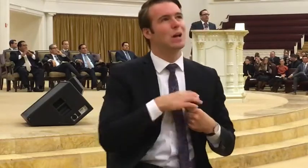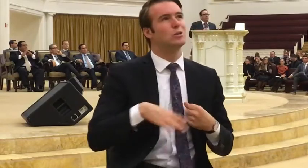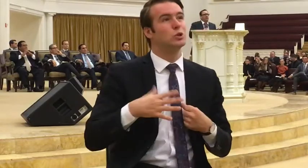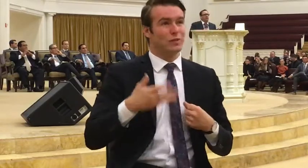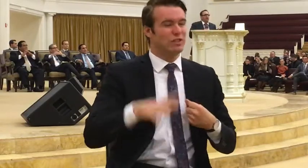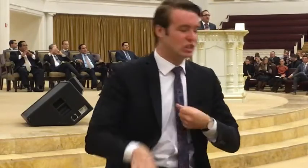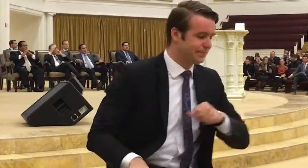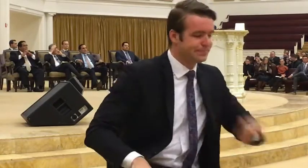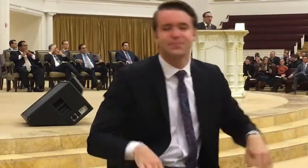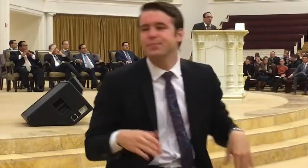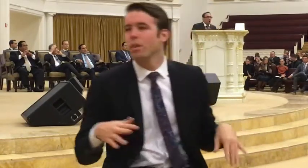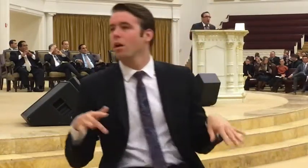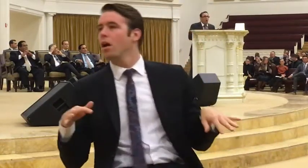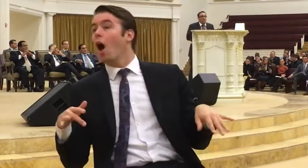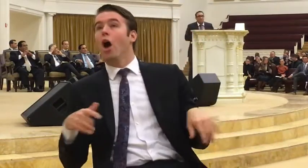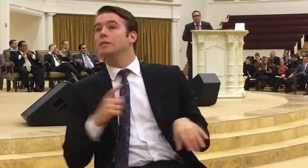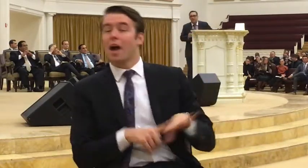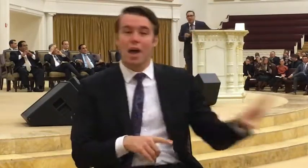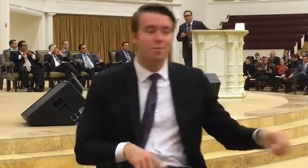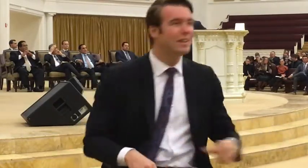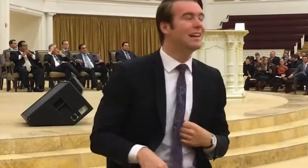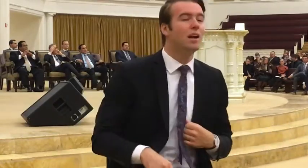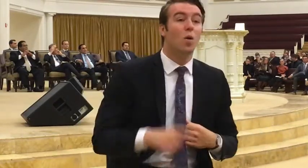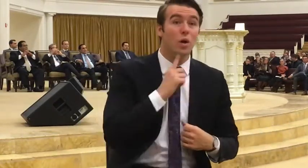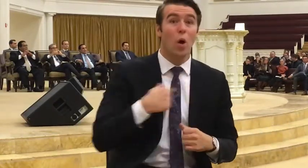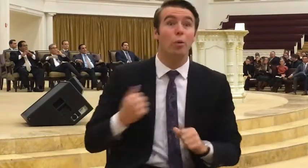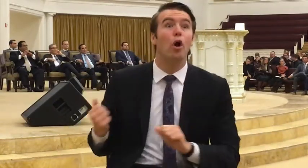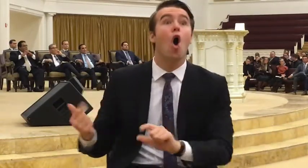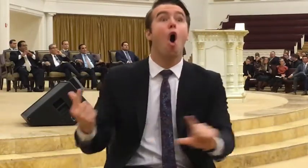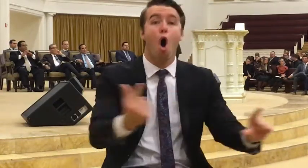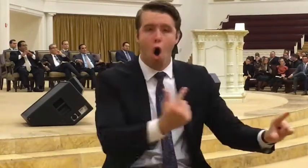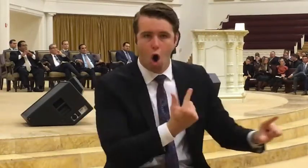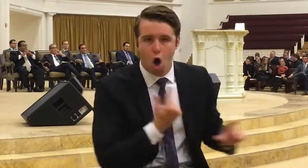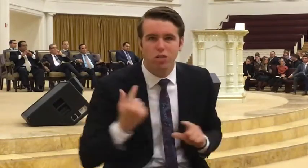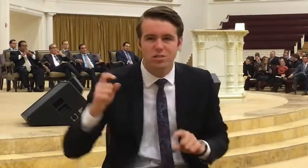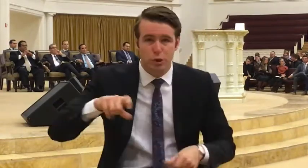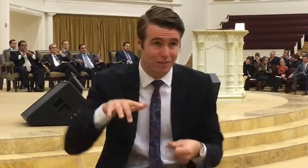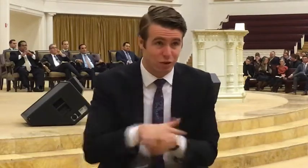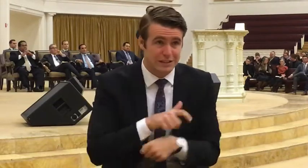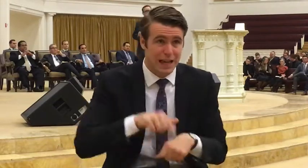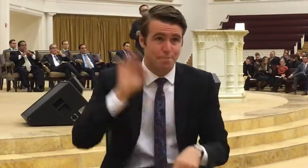case you didn't know it, we're all in full-time ministry.